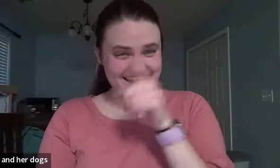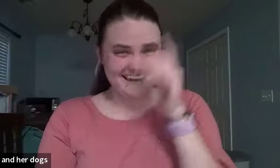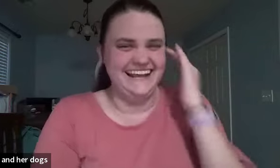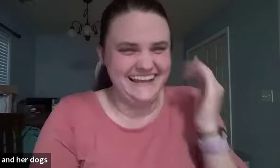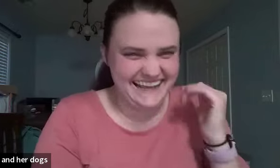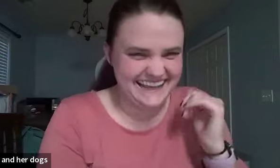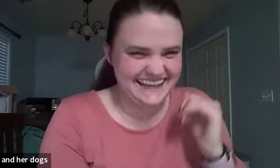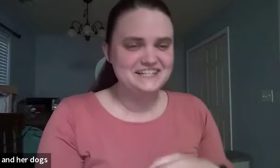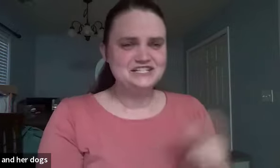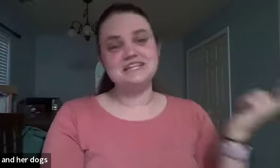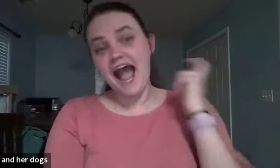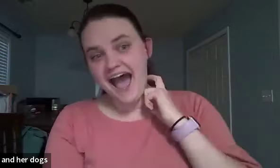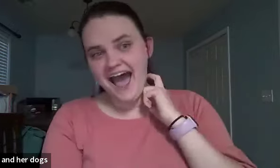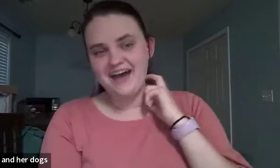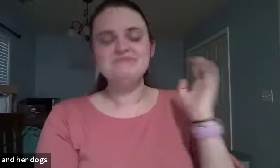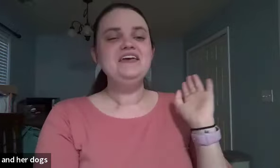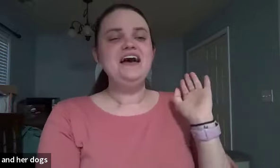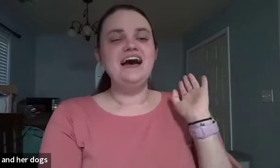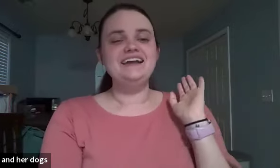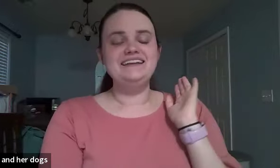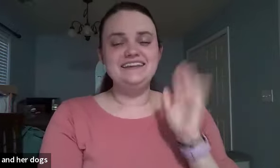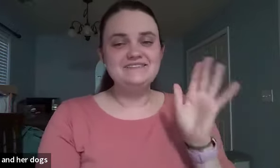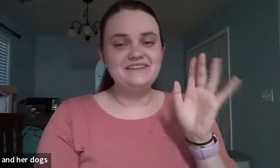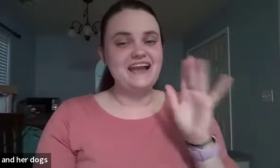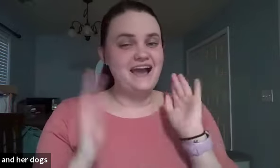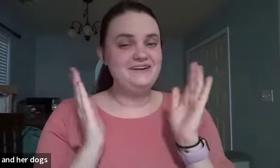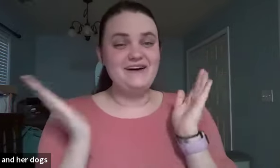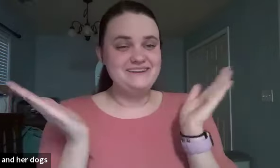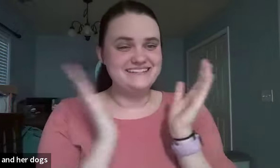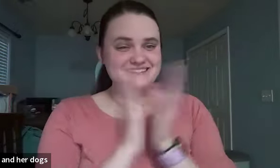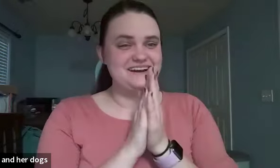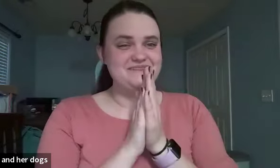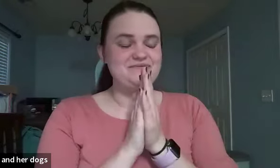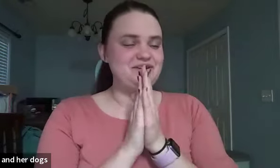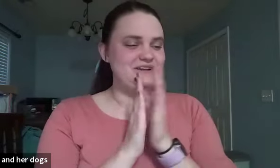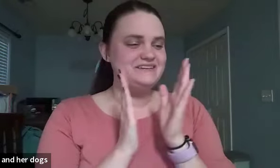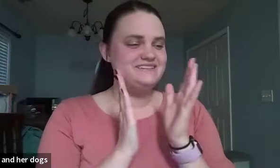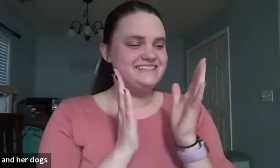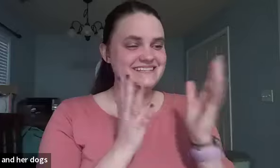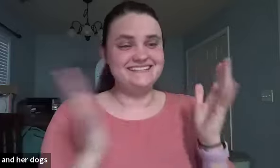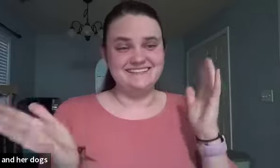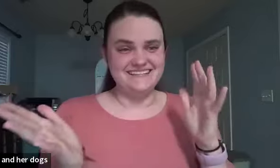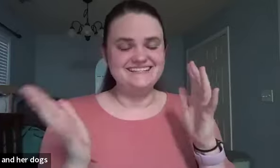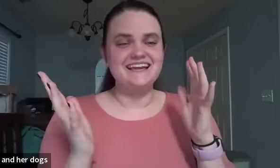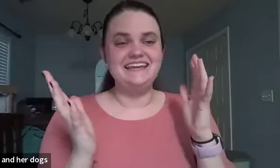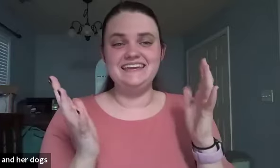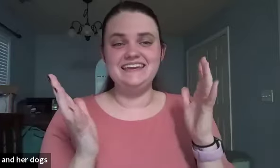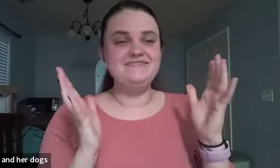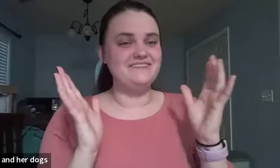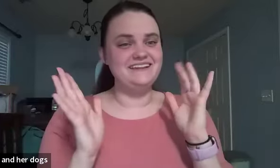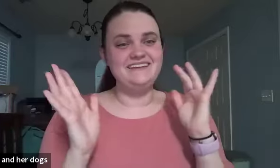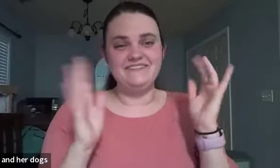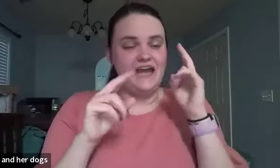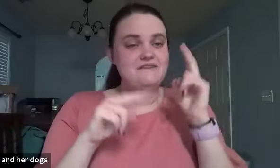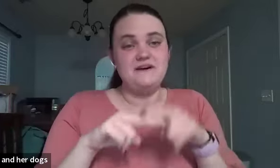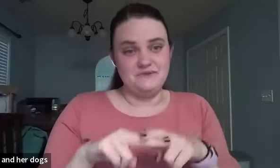that. She's like, oh, I always like to recommend when you're doing signs like these, get really like have fun